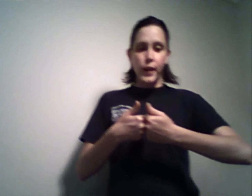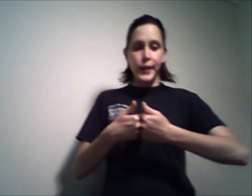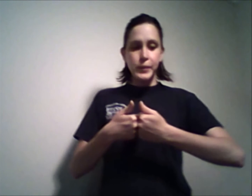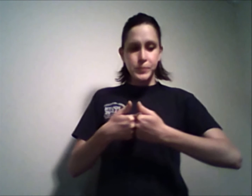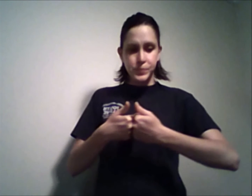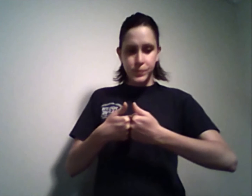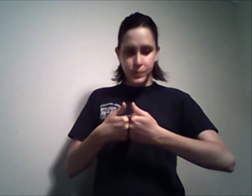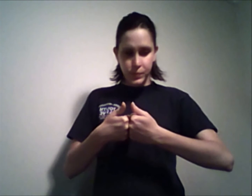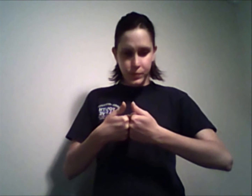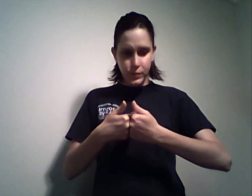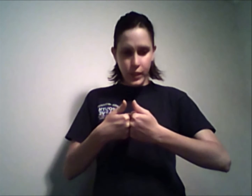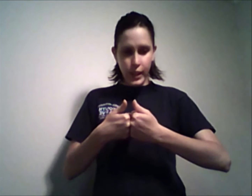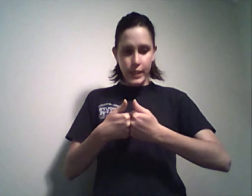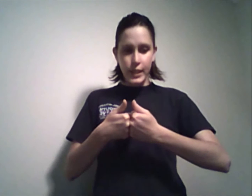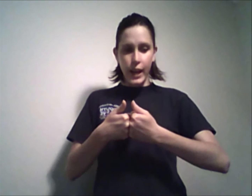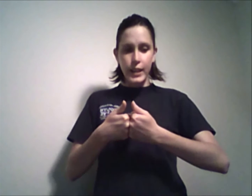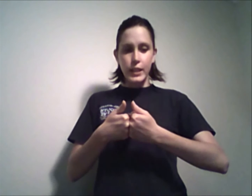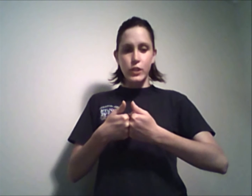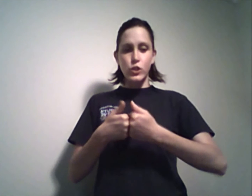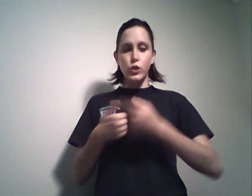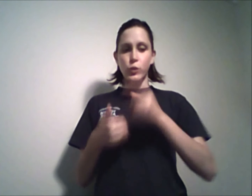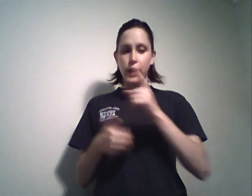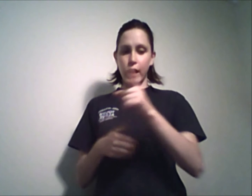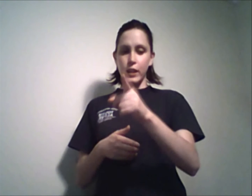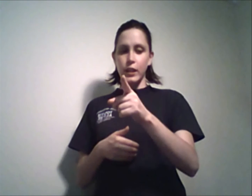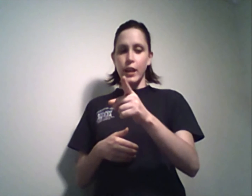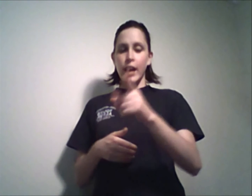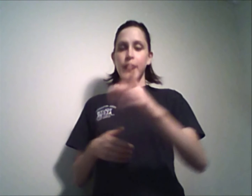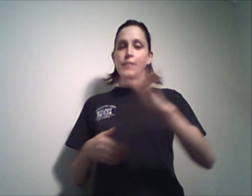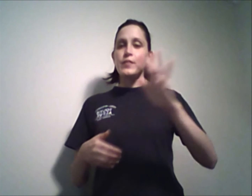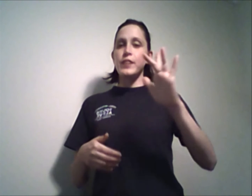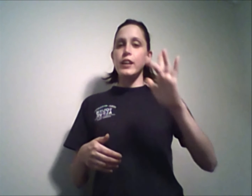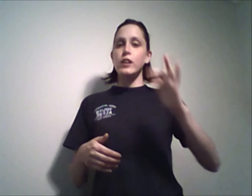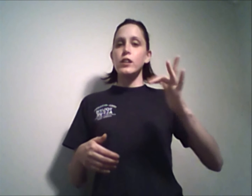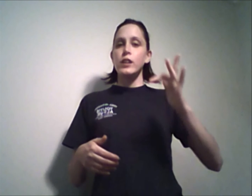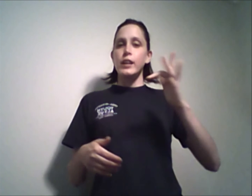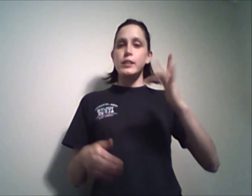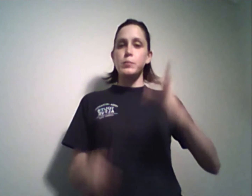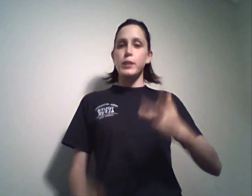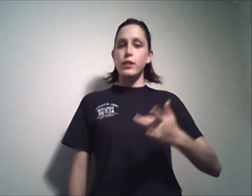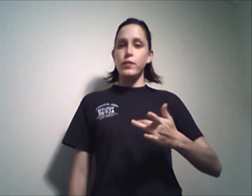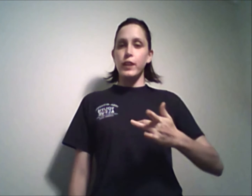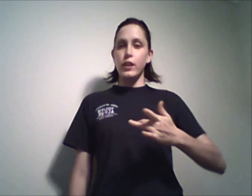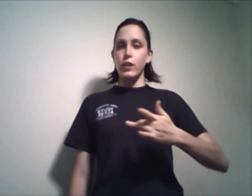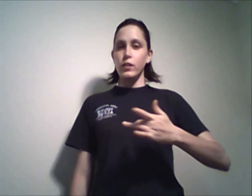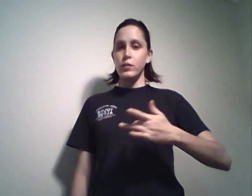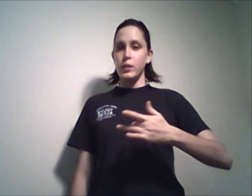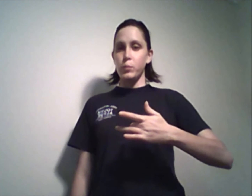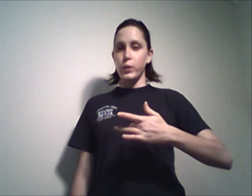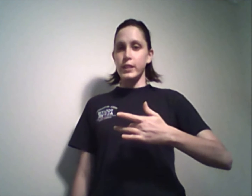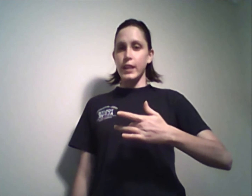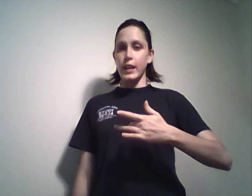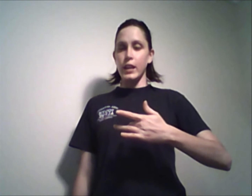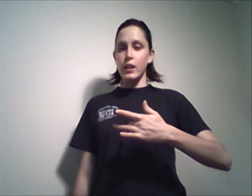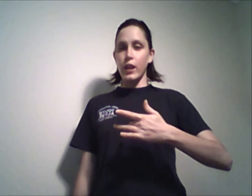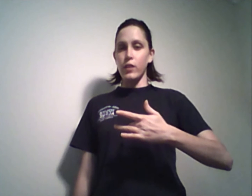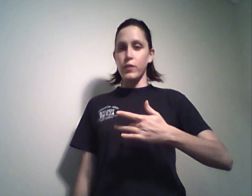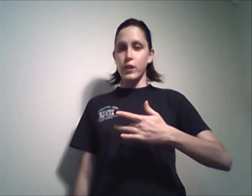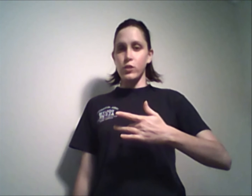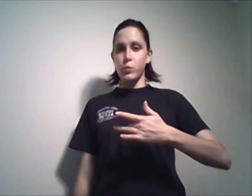Alright. The next sign is you again. Feel is middle finger pointing in. The other fingers are